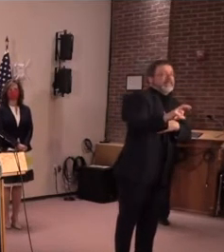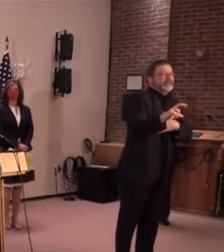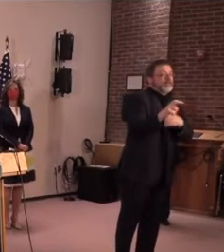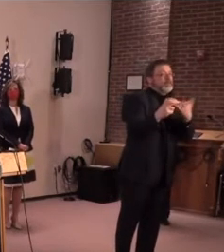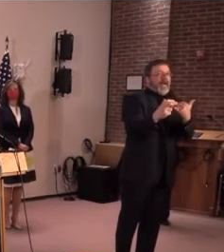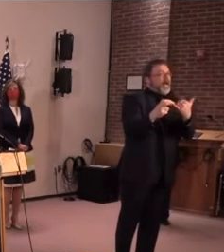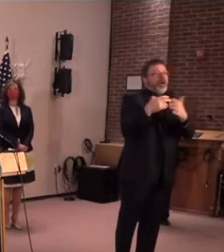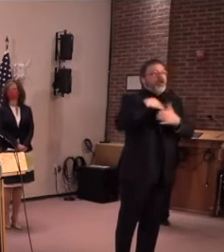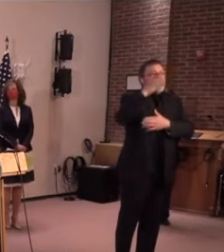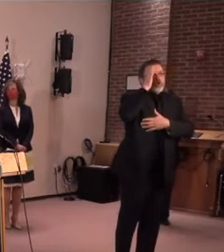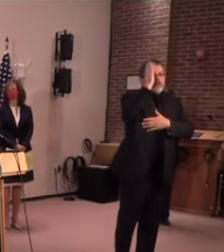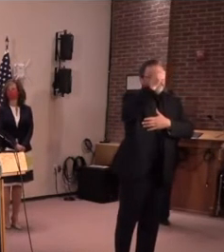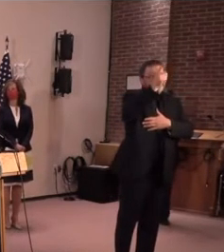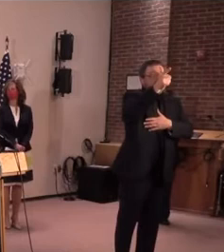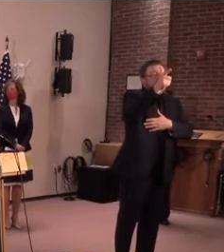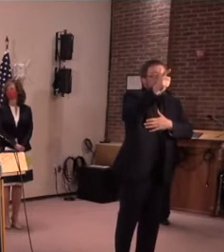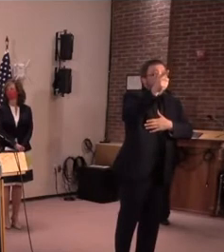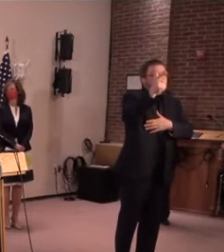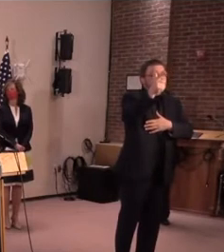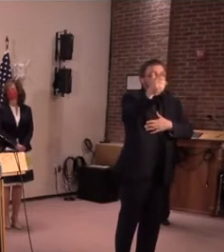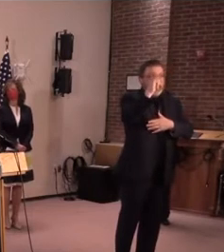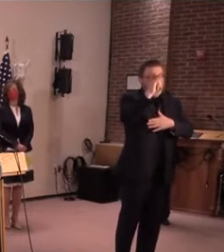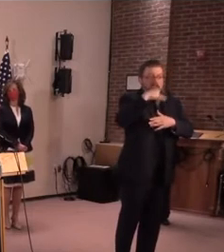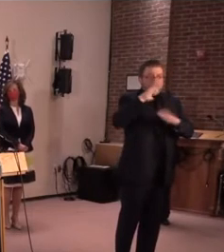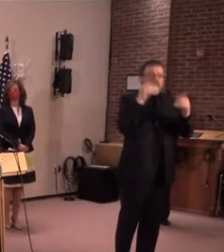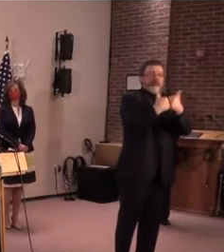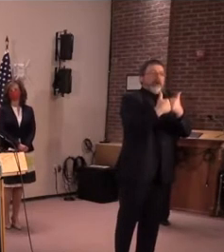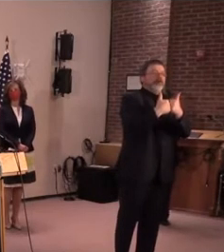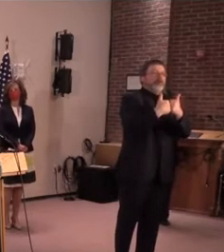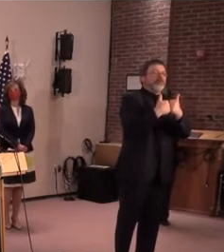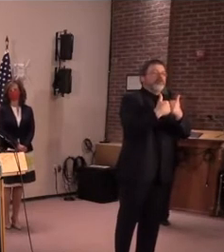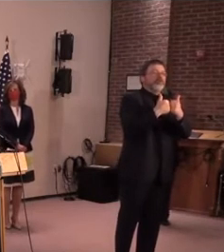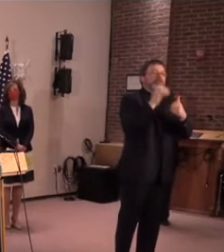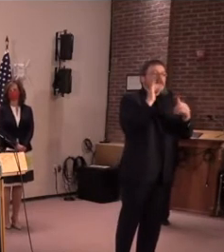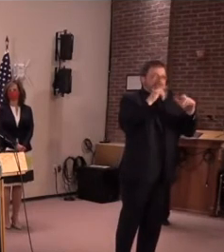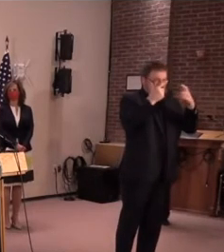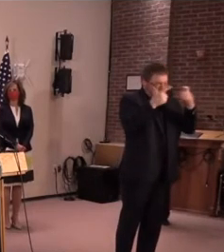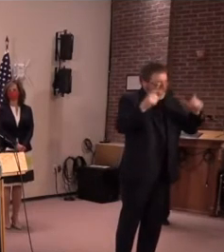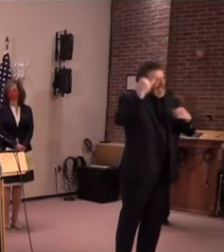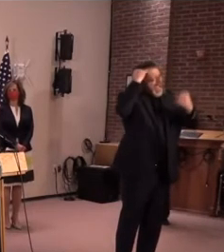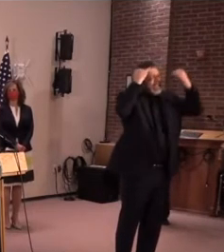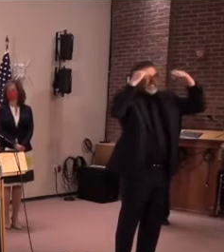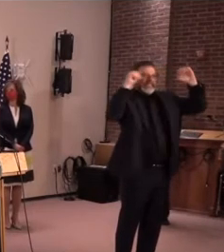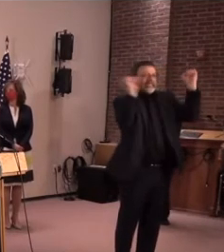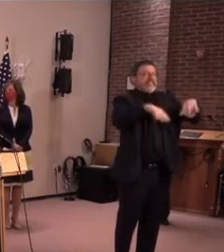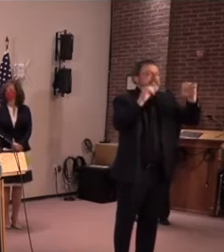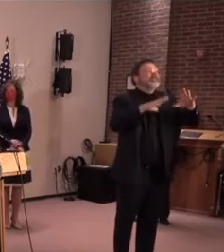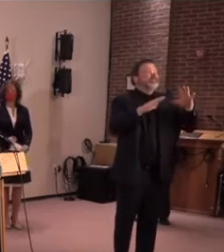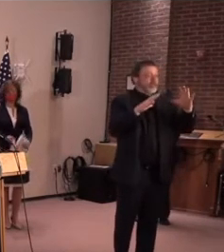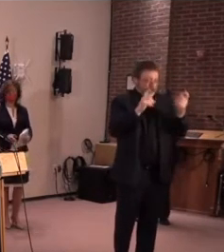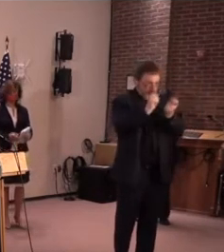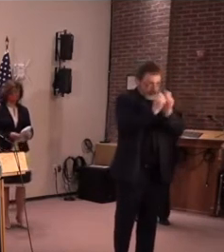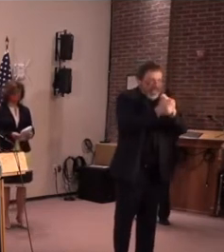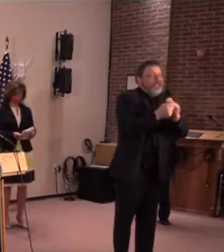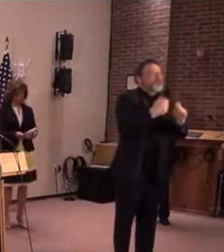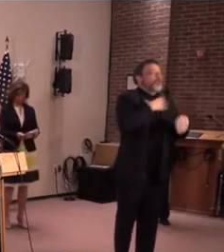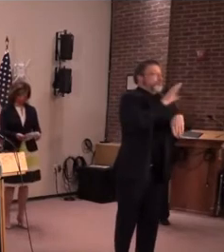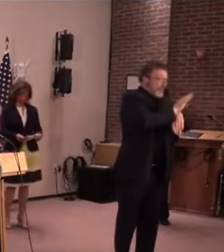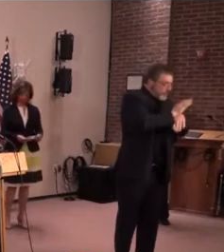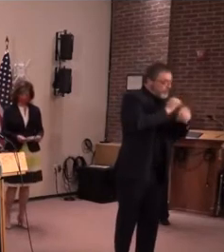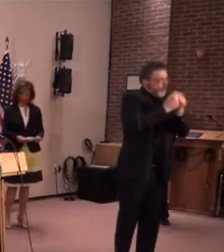need extraordinary measures to rebuild and reimagine Vermont. Thank you, Governor. Thank you,